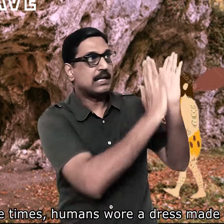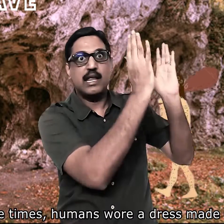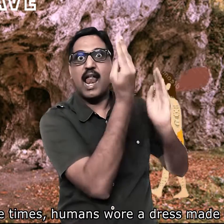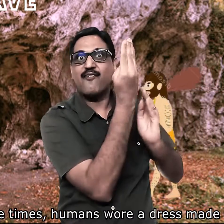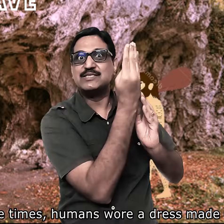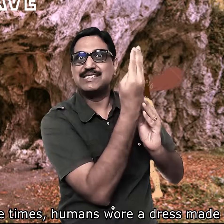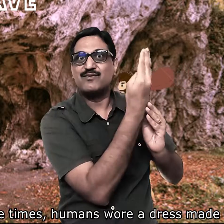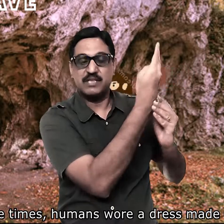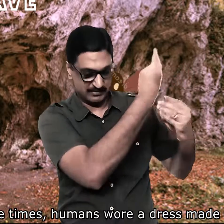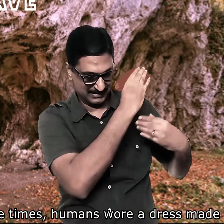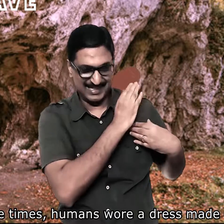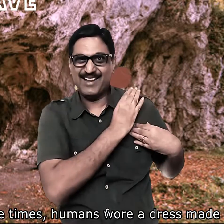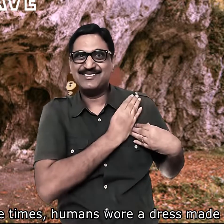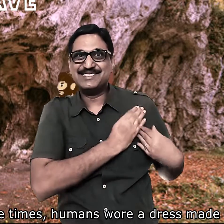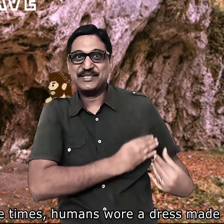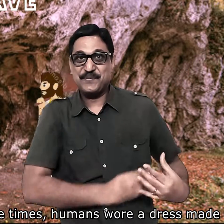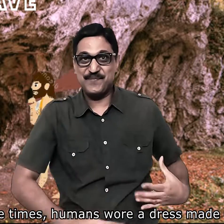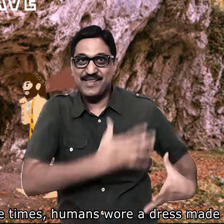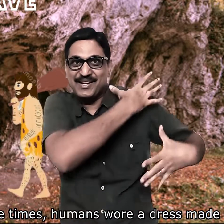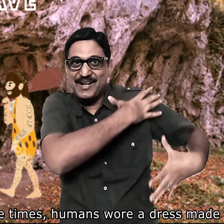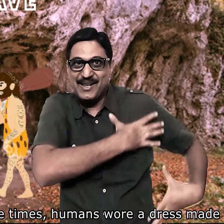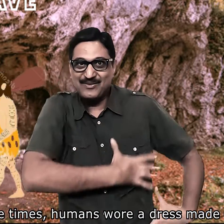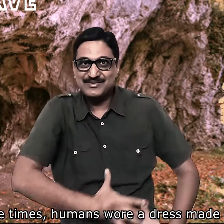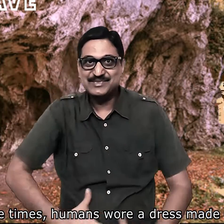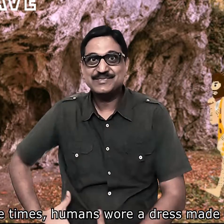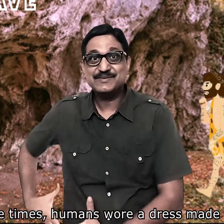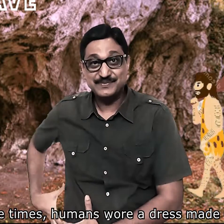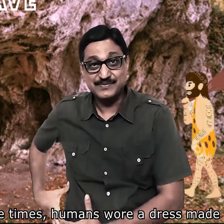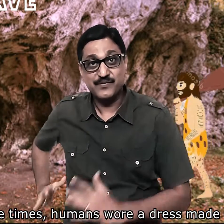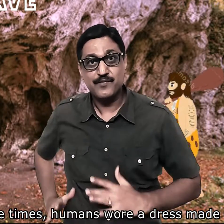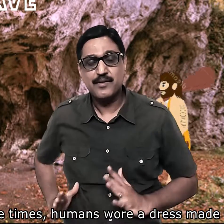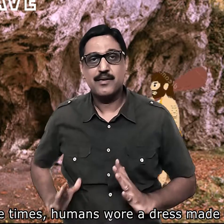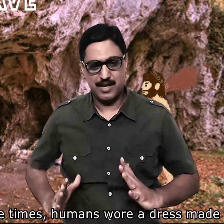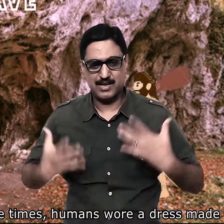During primitive times, humans wore a dress made of leaves.